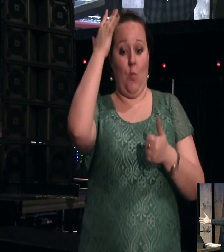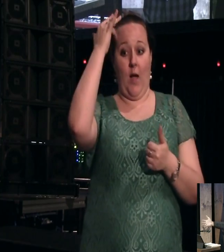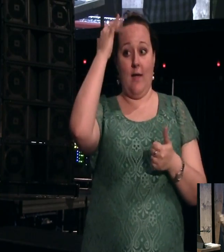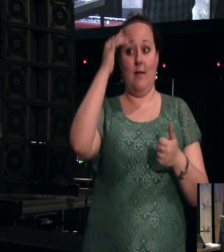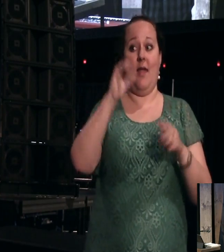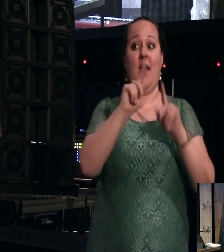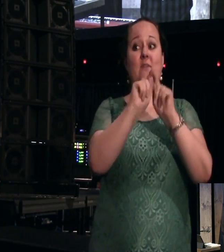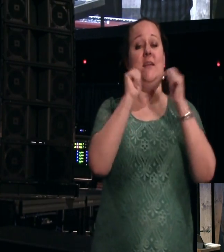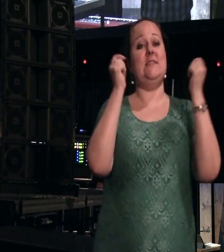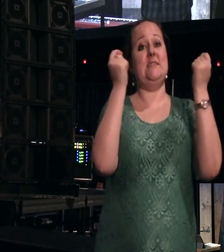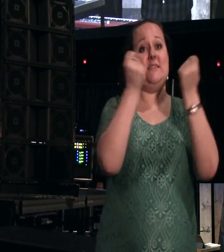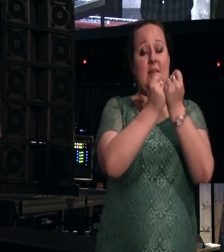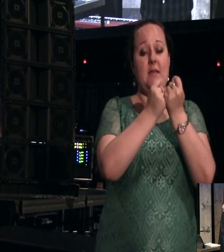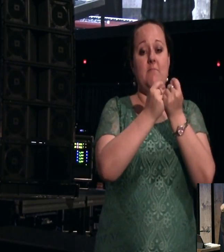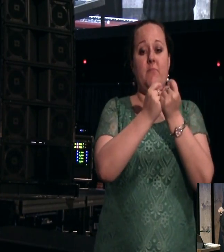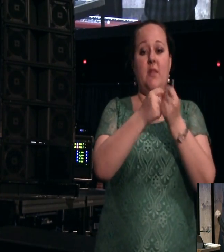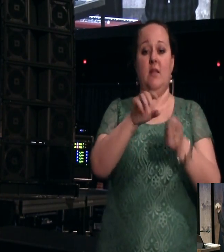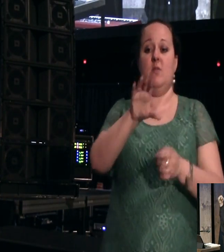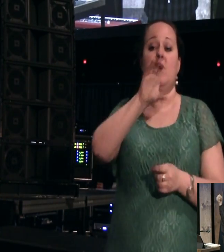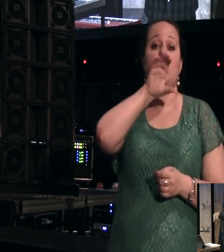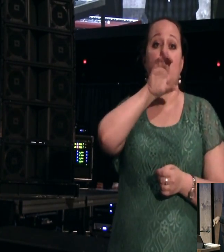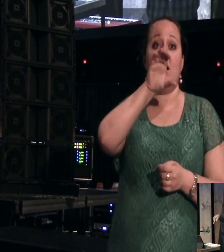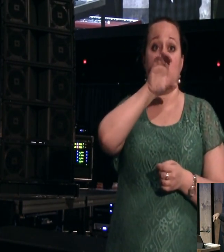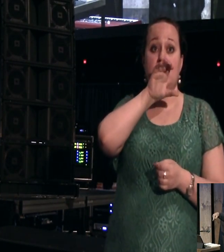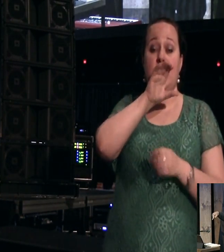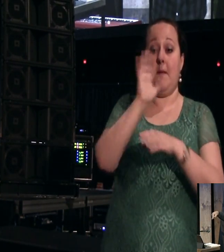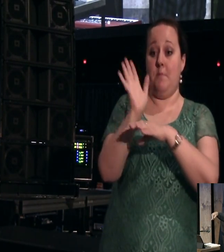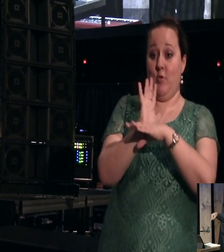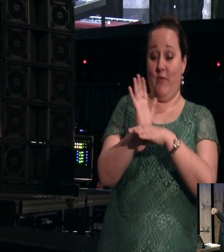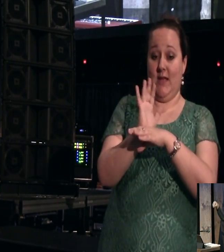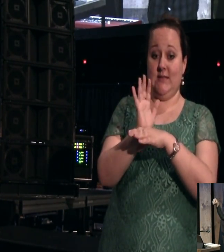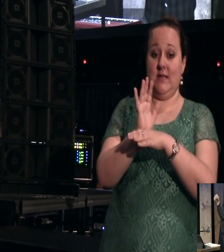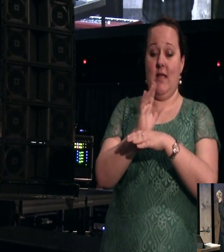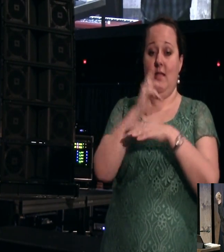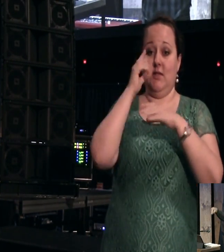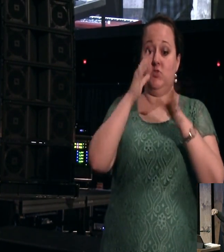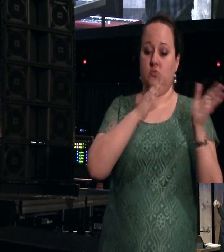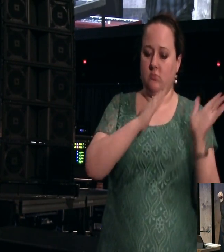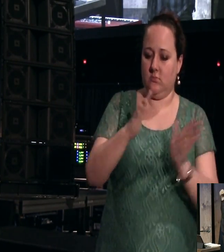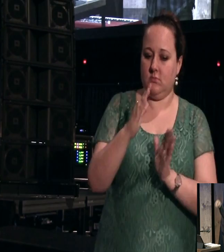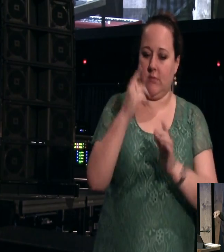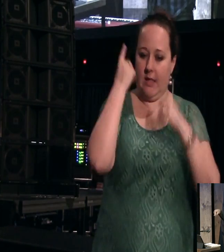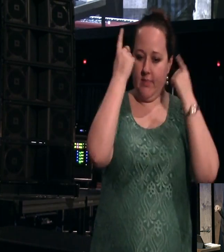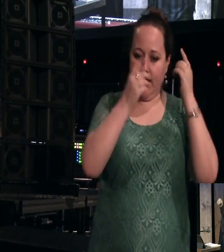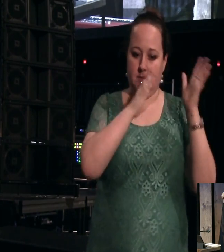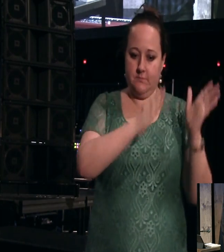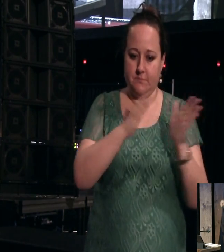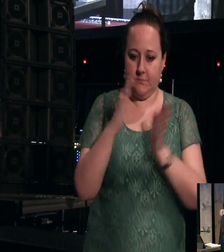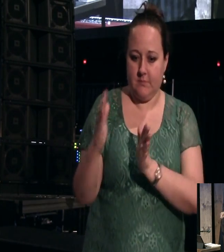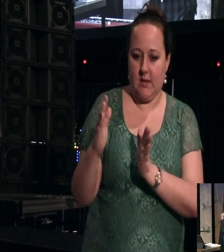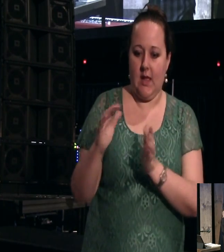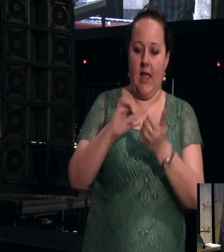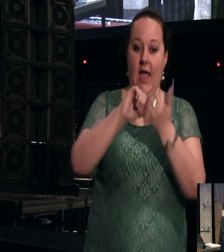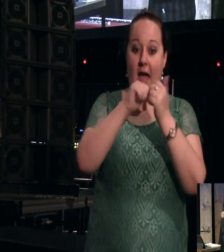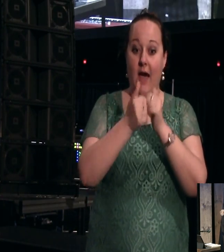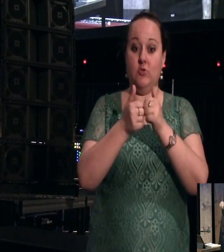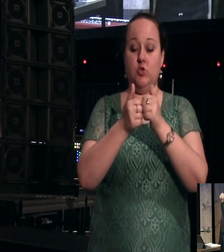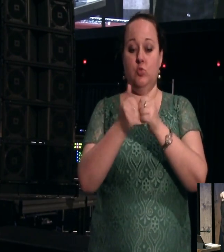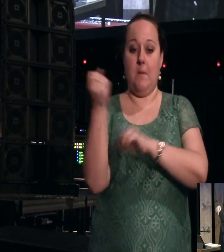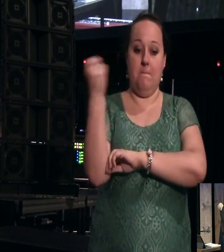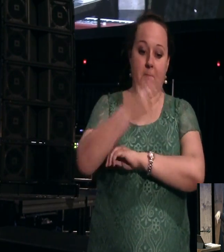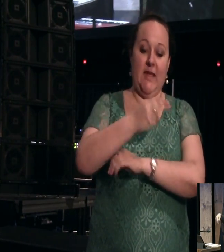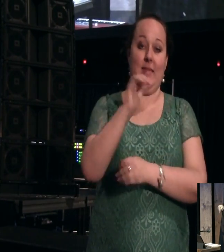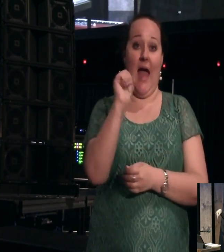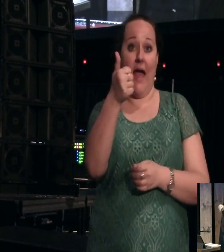on the field. Why? Because there is a team that has been watching film, strategically thinking